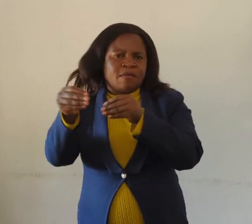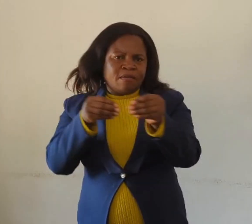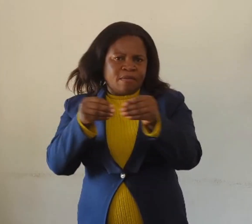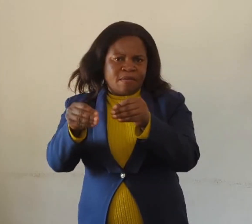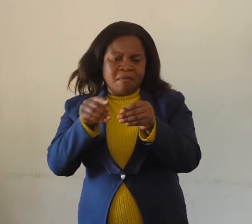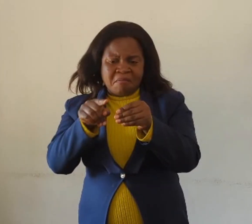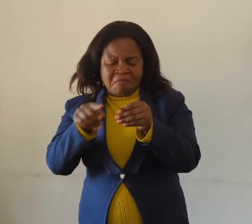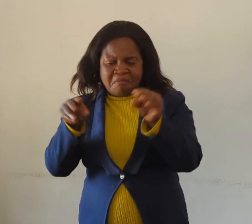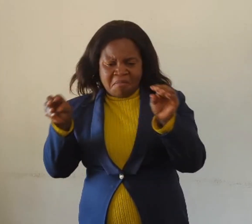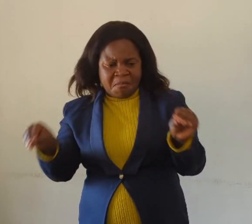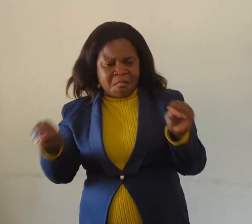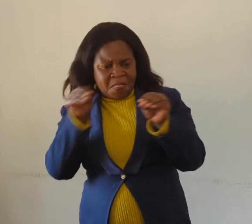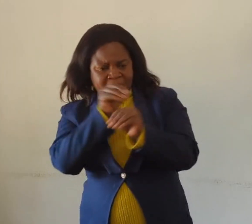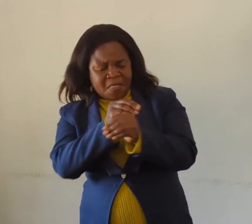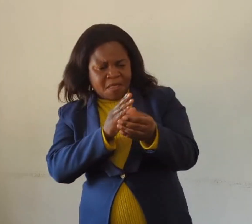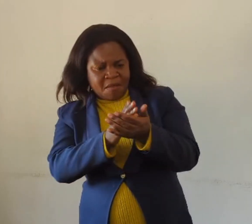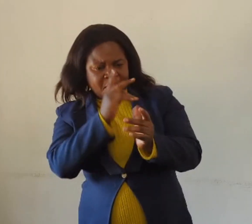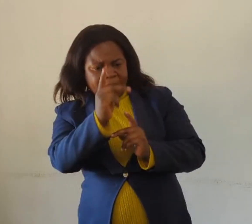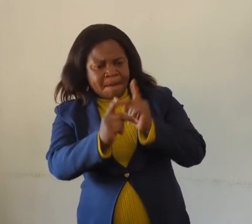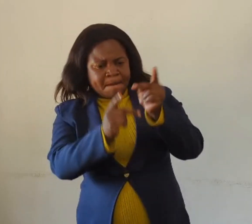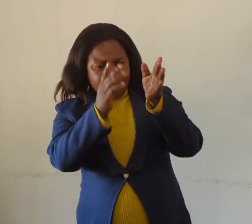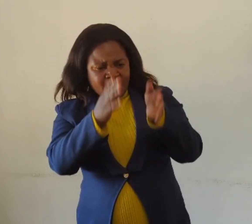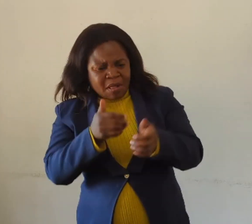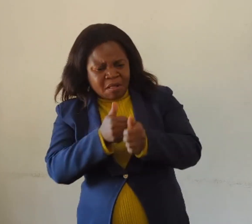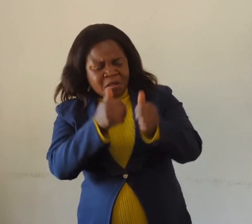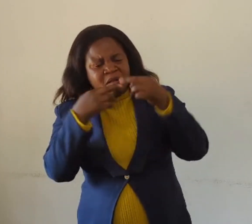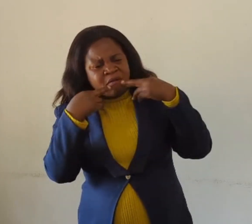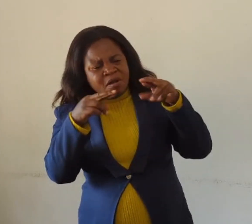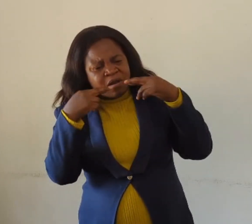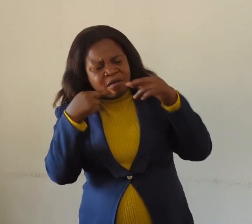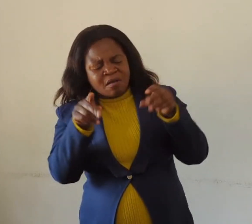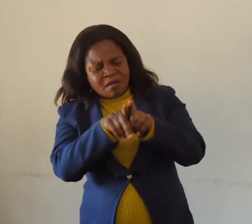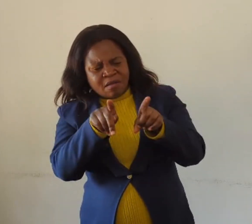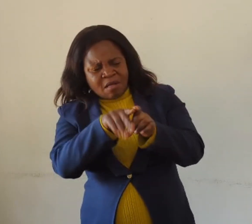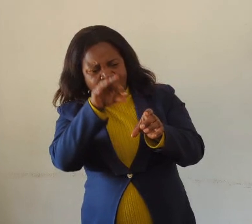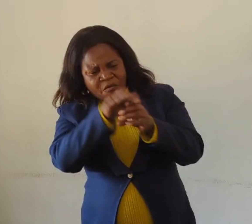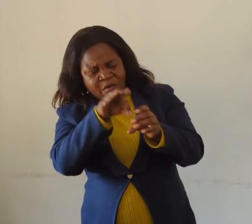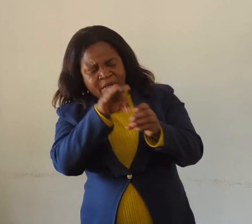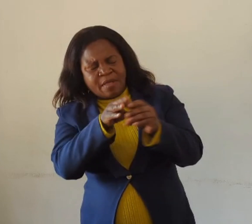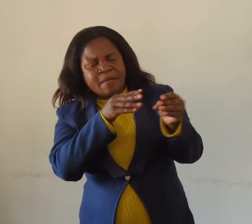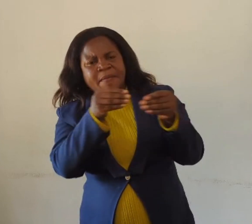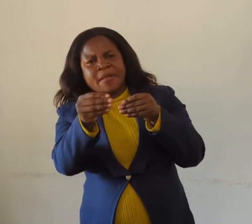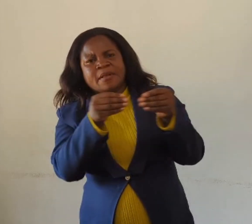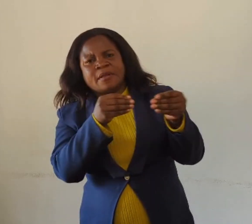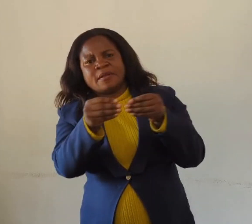by procedure concerning results and voting materials.